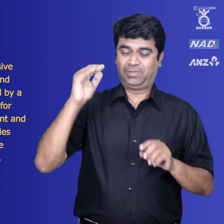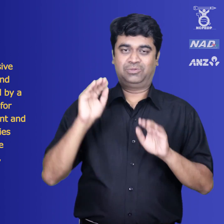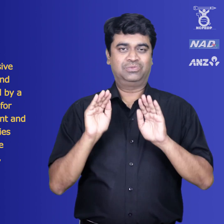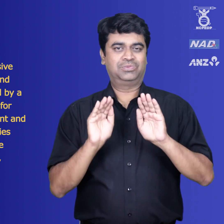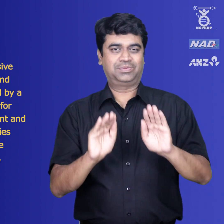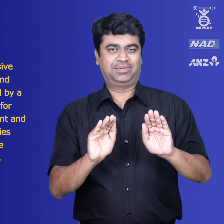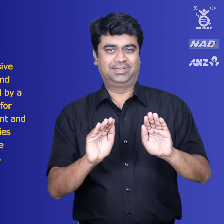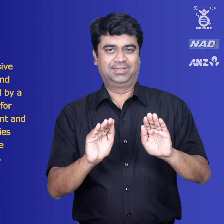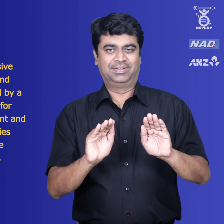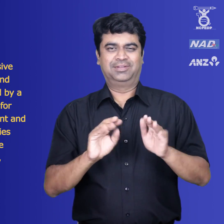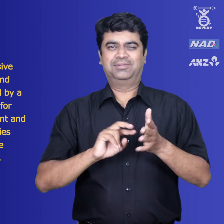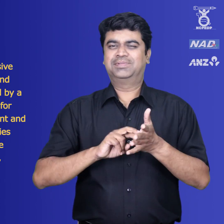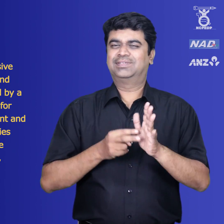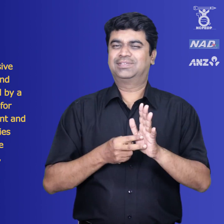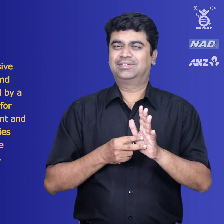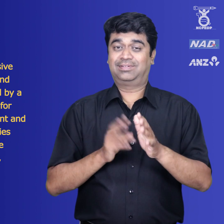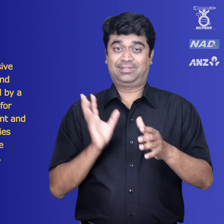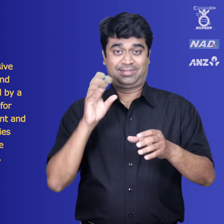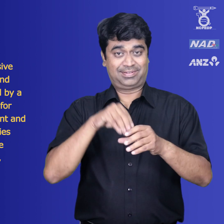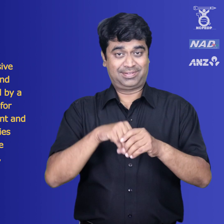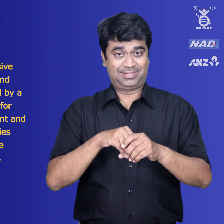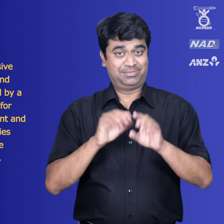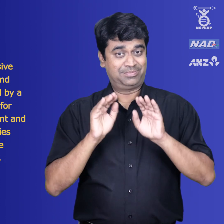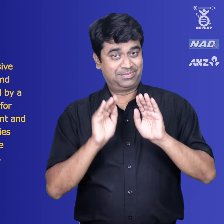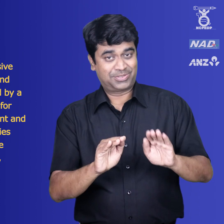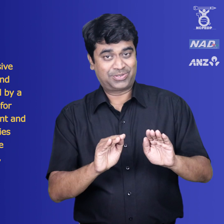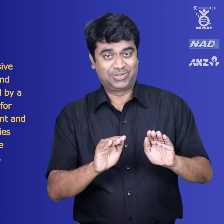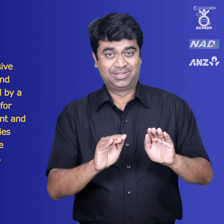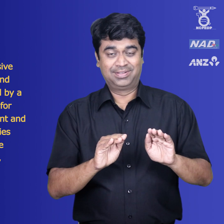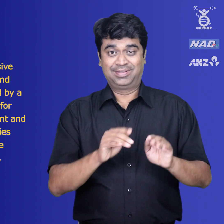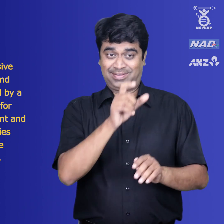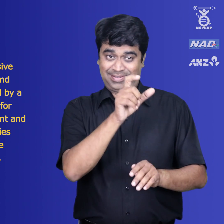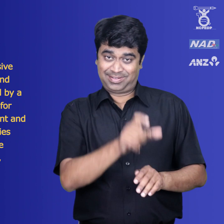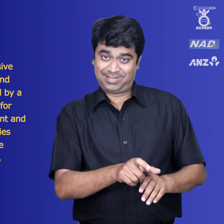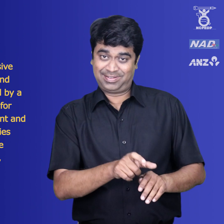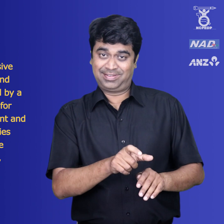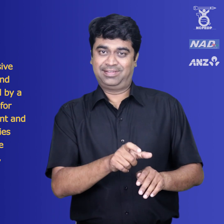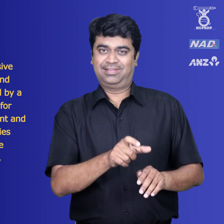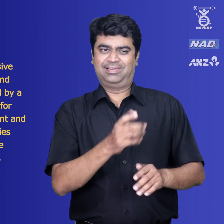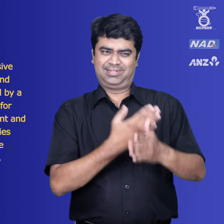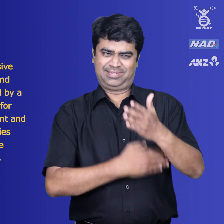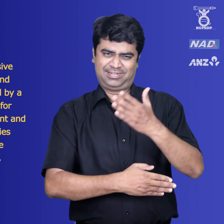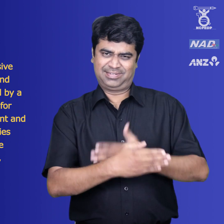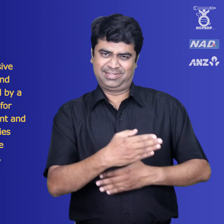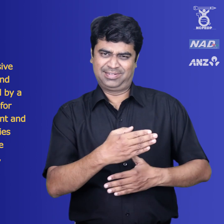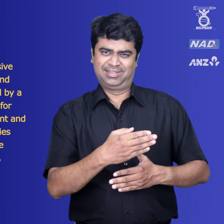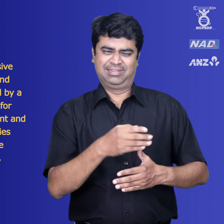High support means an intensive support, physical,